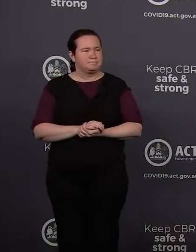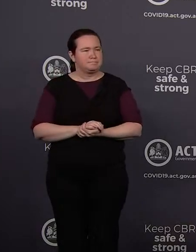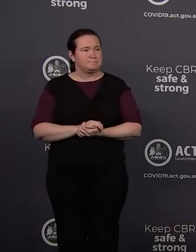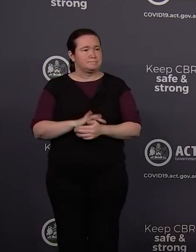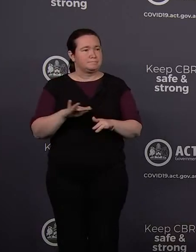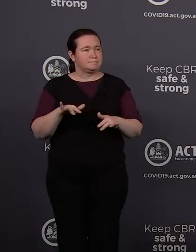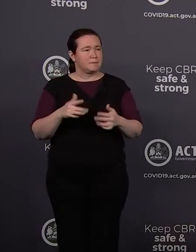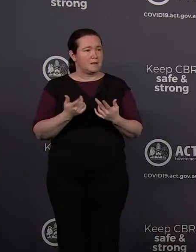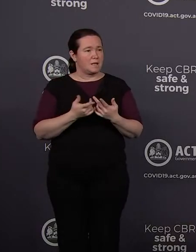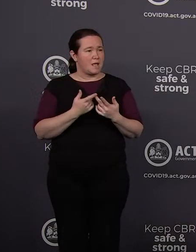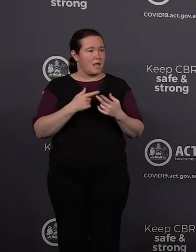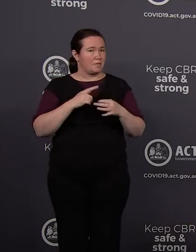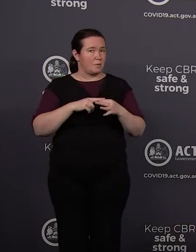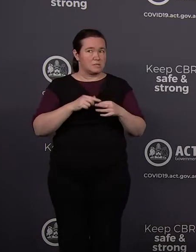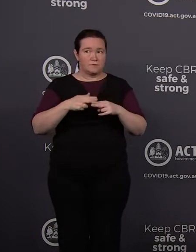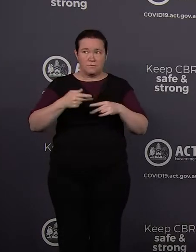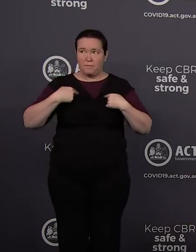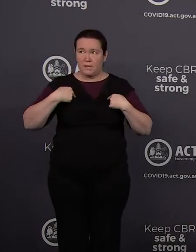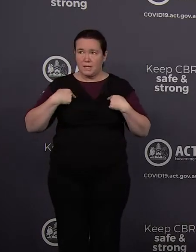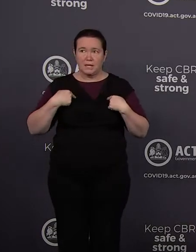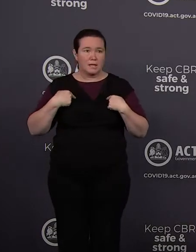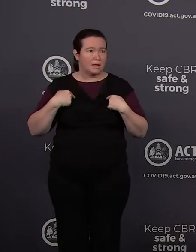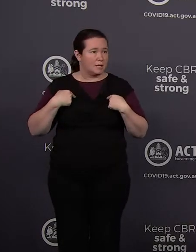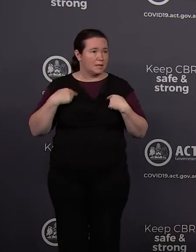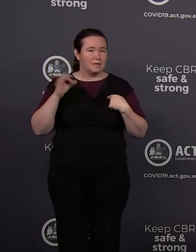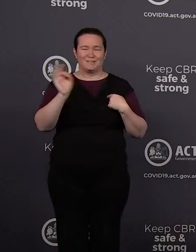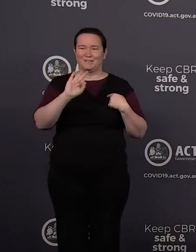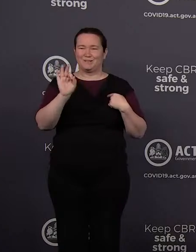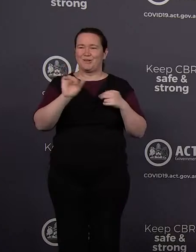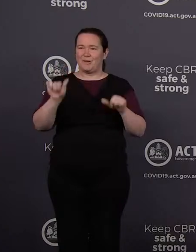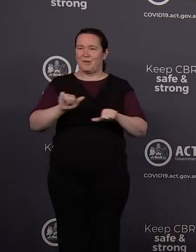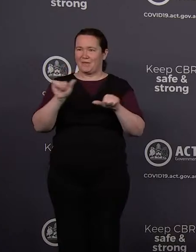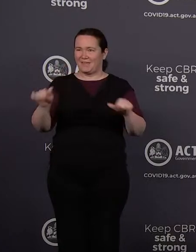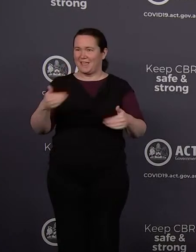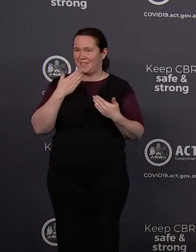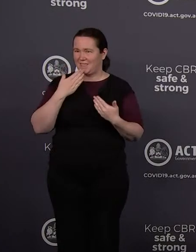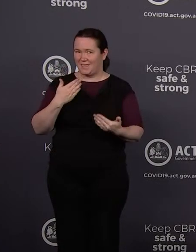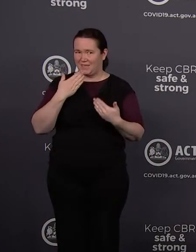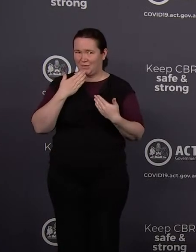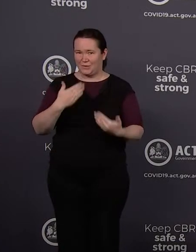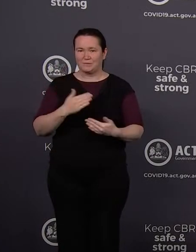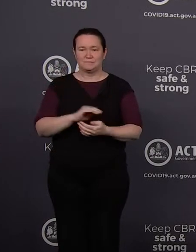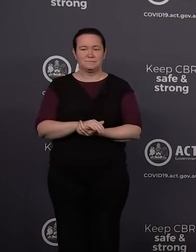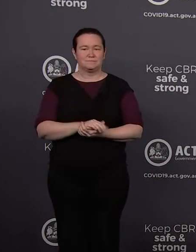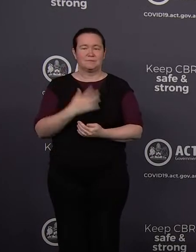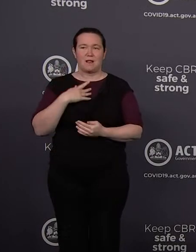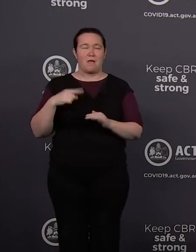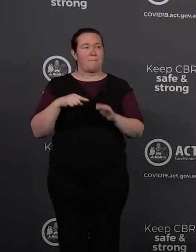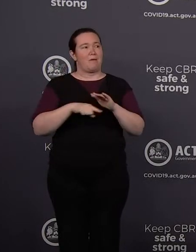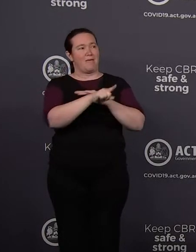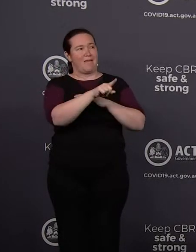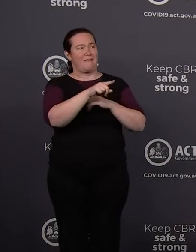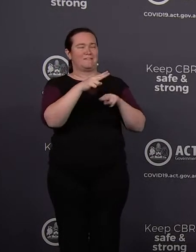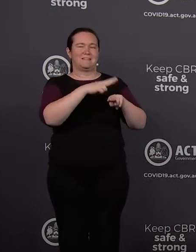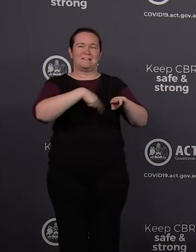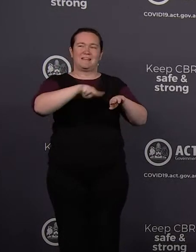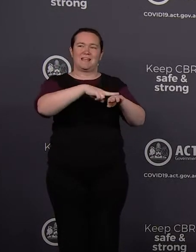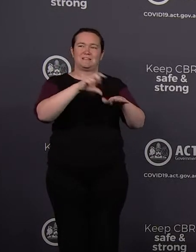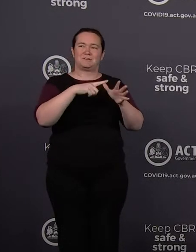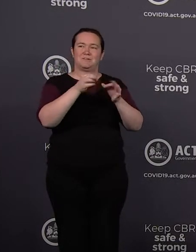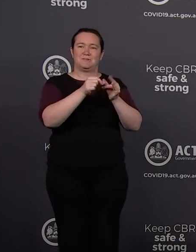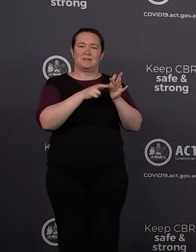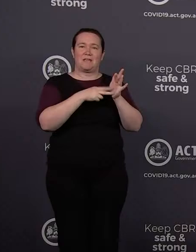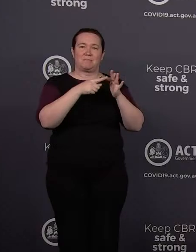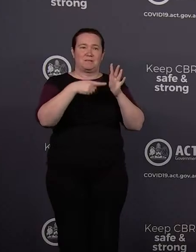Any other questions for me? No? Okay, well, thank you very much. I will be off to National Cabinet